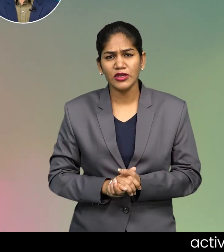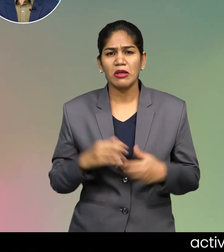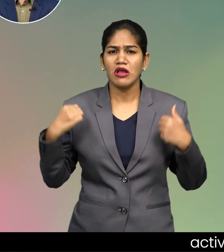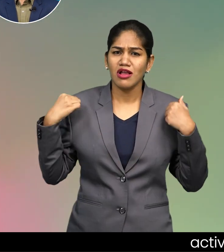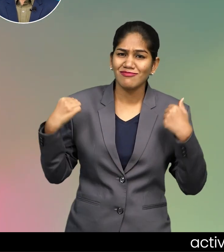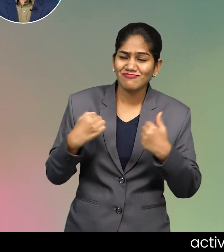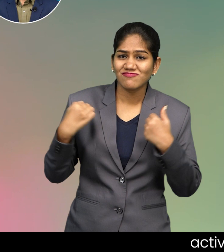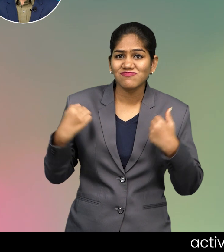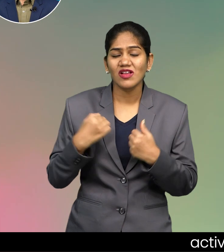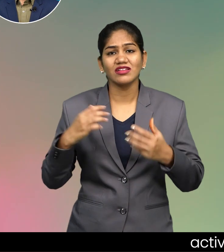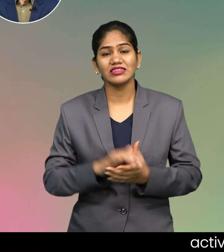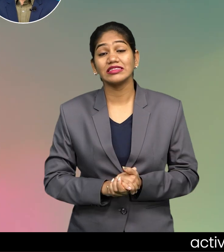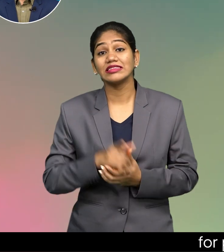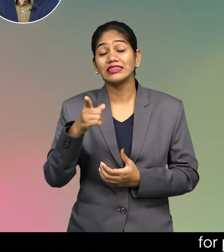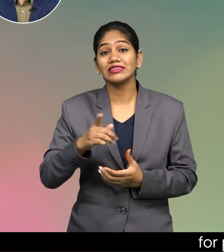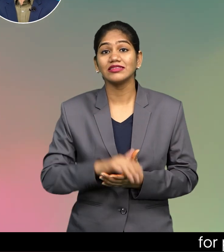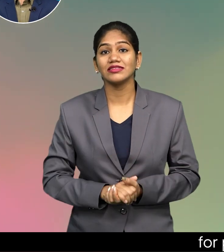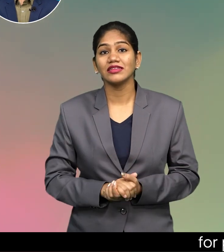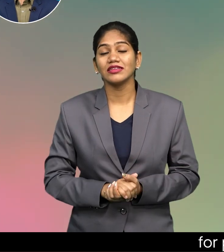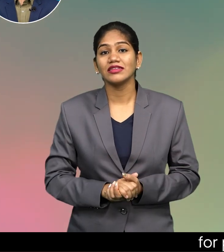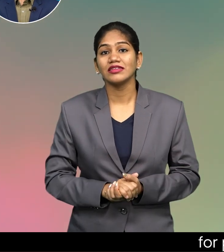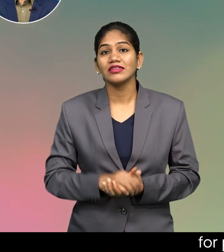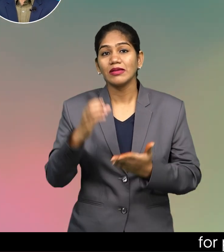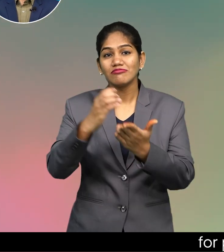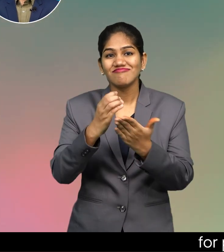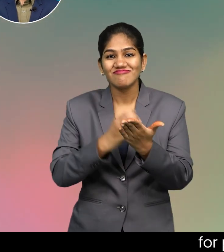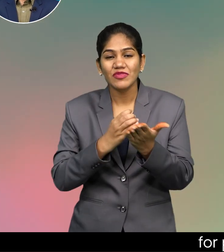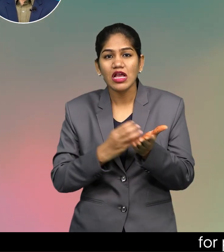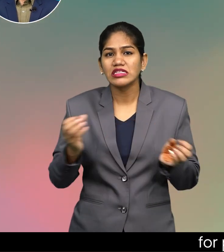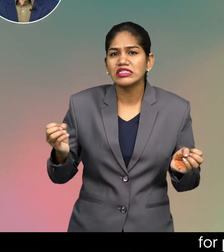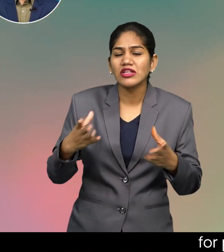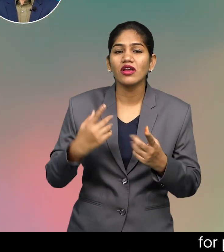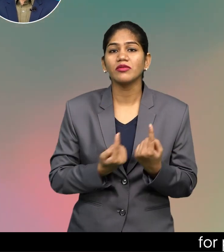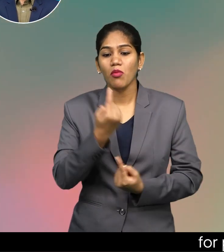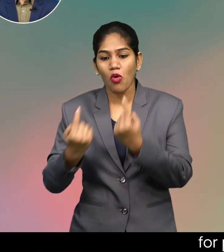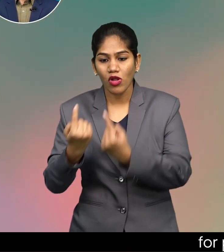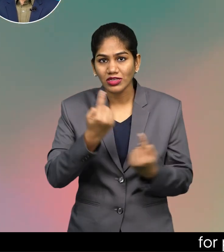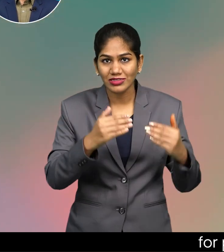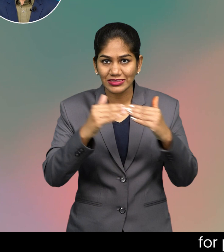actively campaigned for political equality